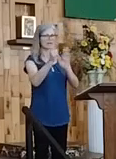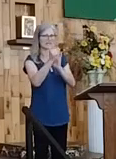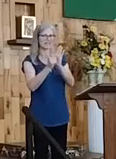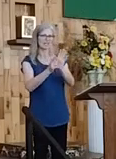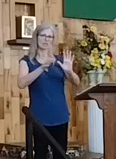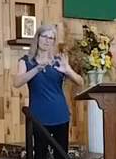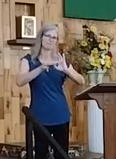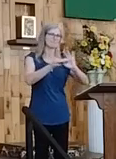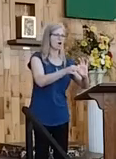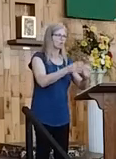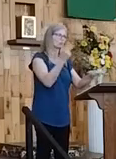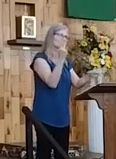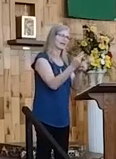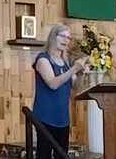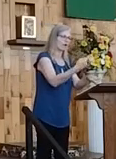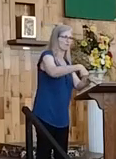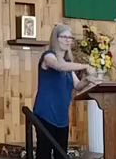take care of them.